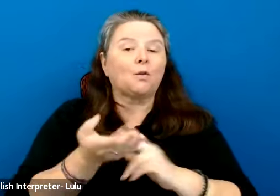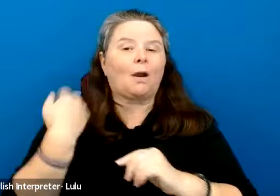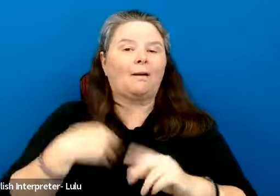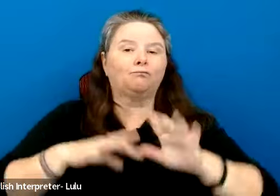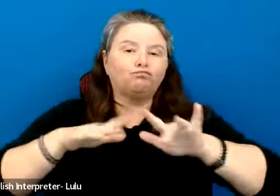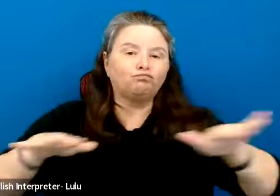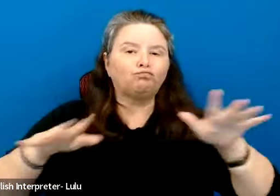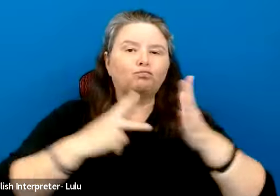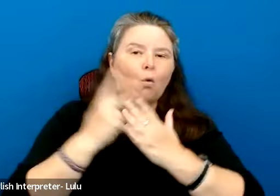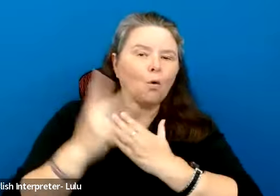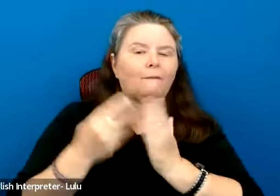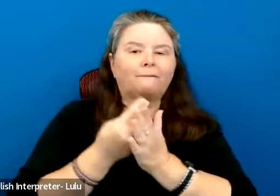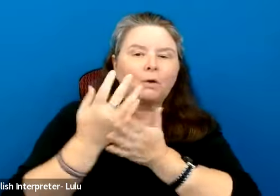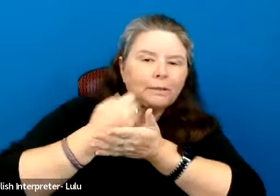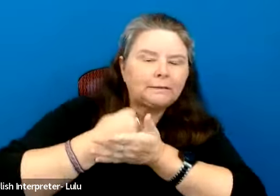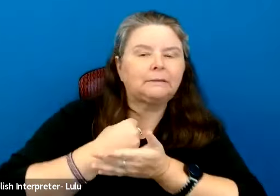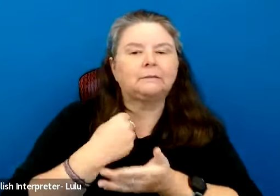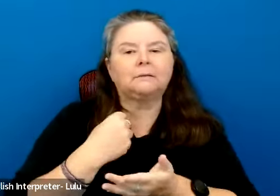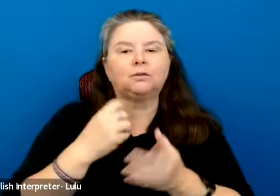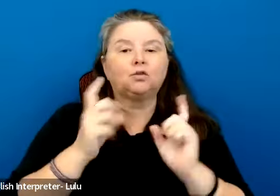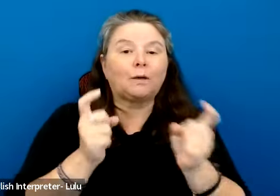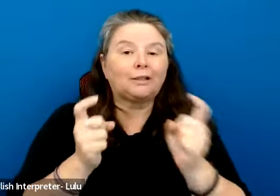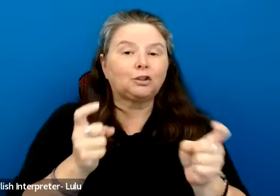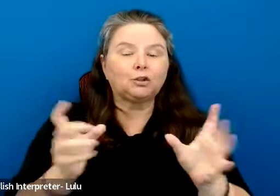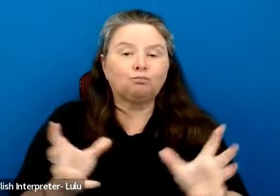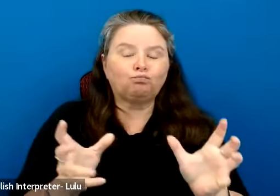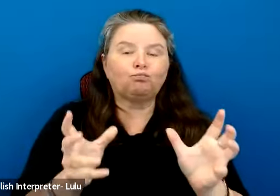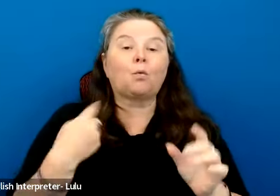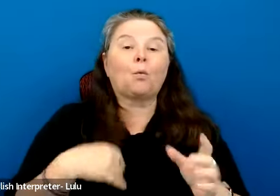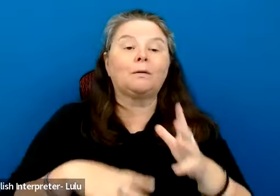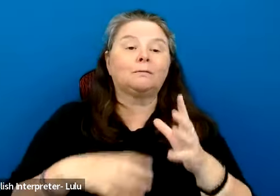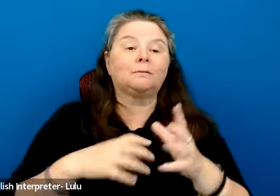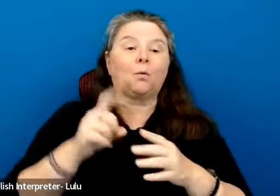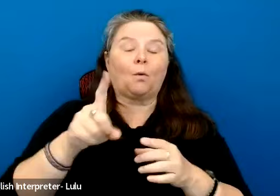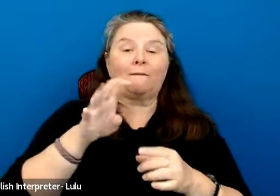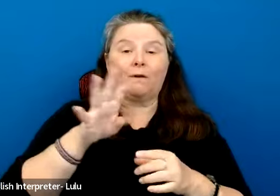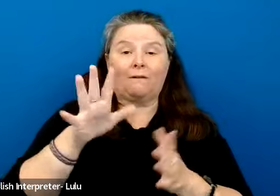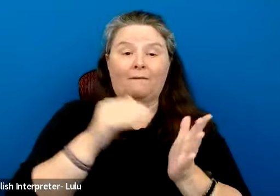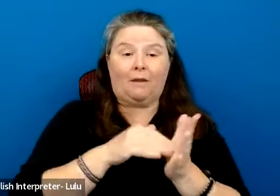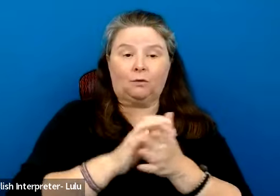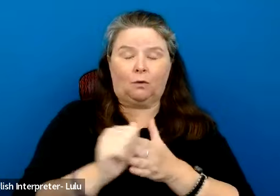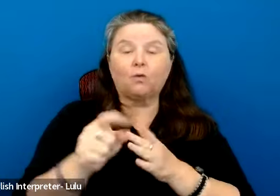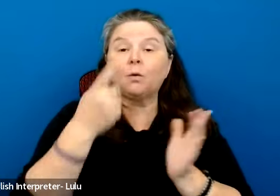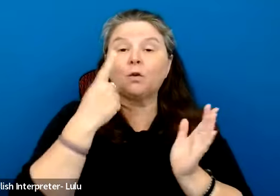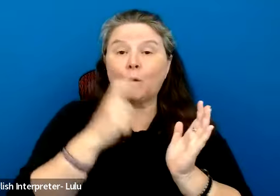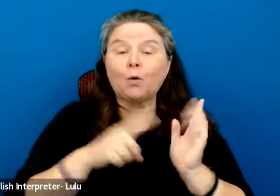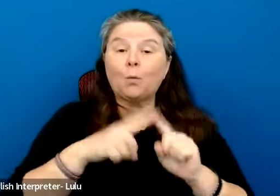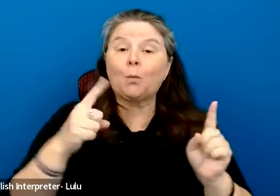programs and fundraising and donation drives, we raised $145,000, and you'll notice that we